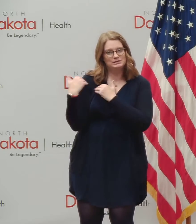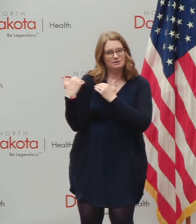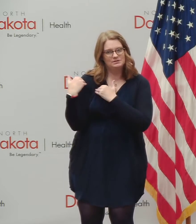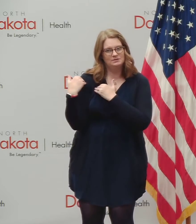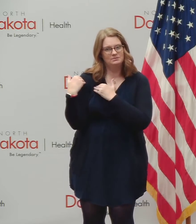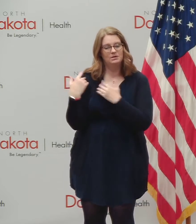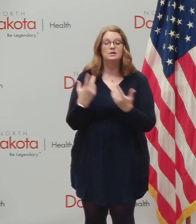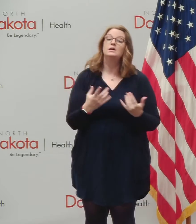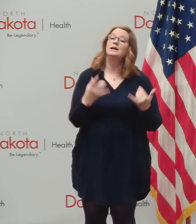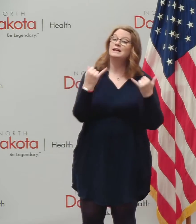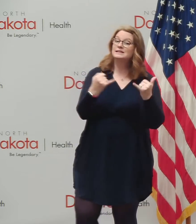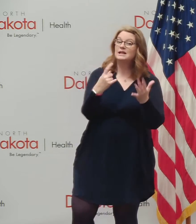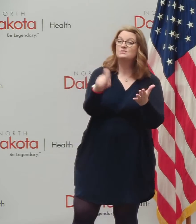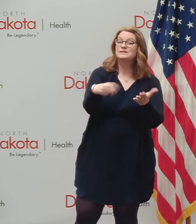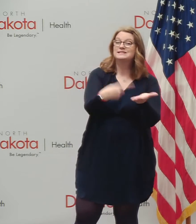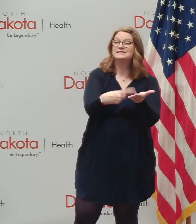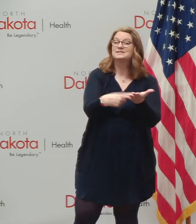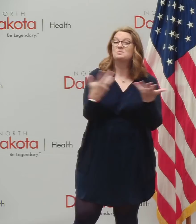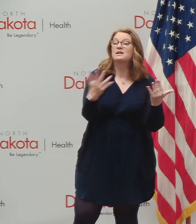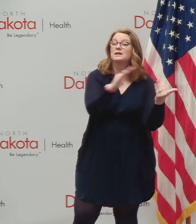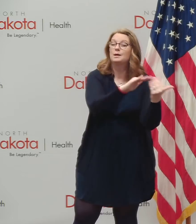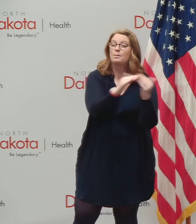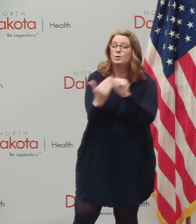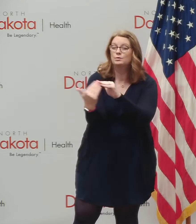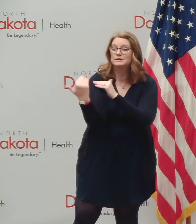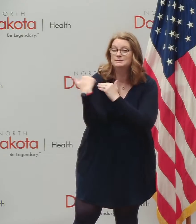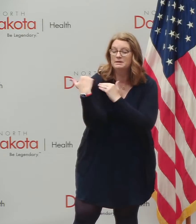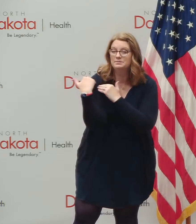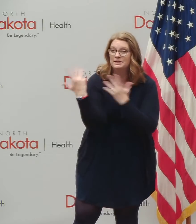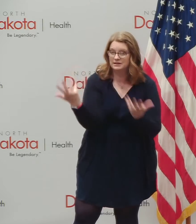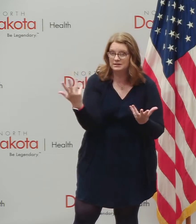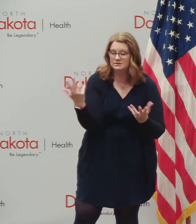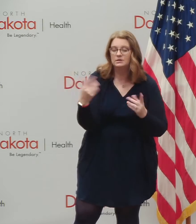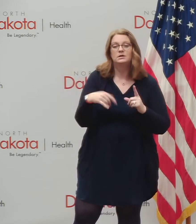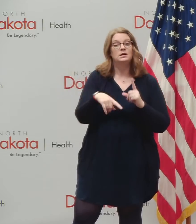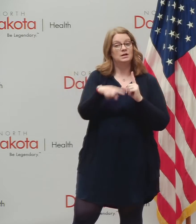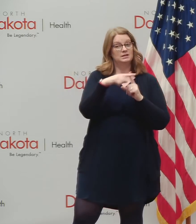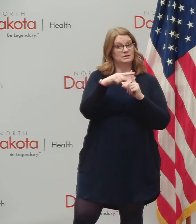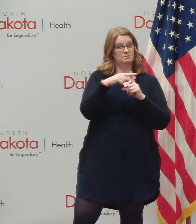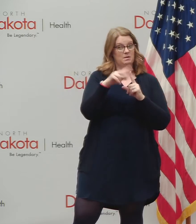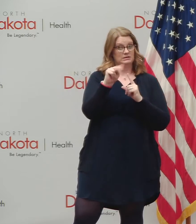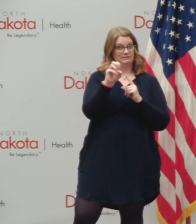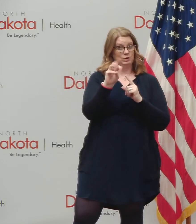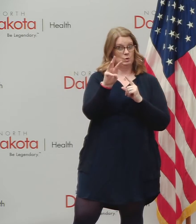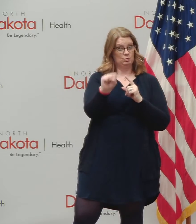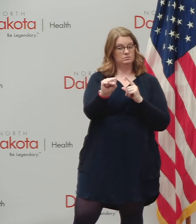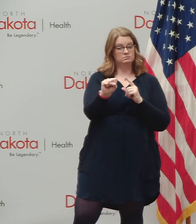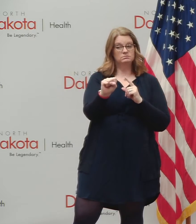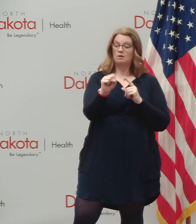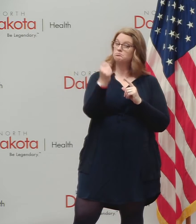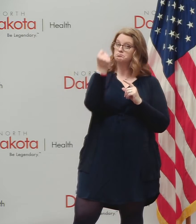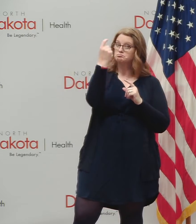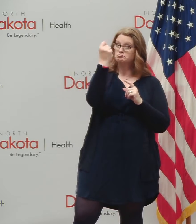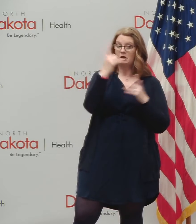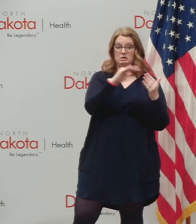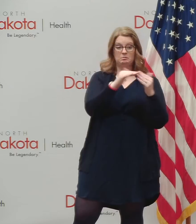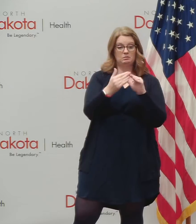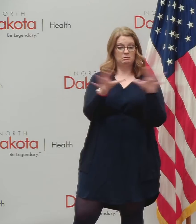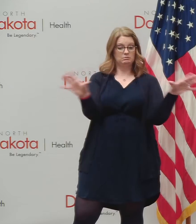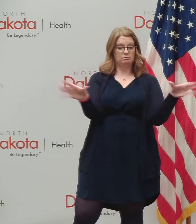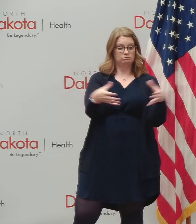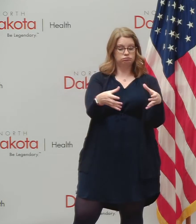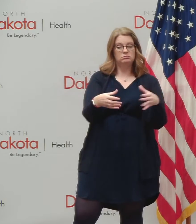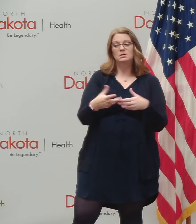community responsibility. And we've got some positive news to report because we have seen communities coming together. We've seen local